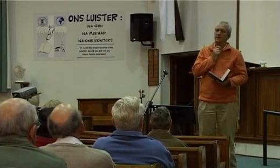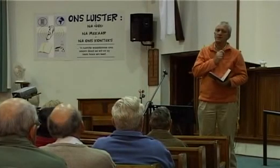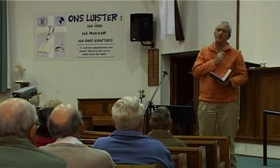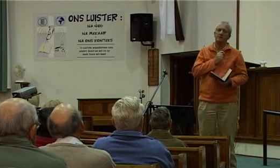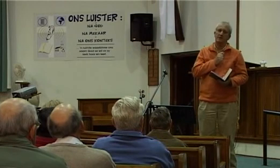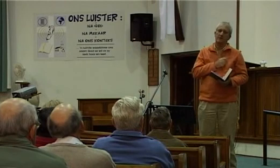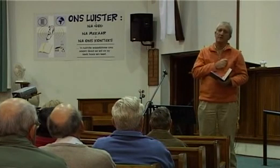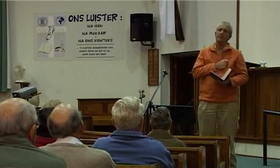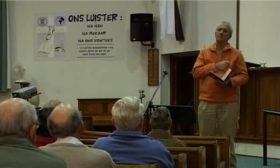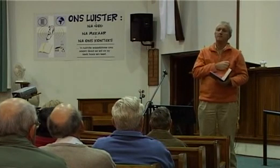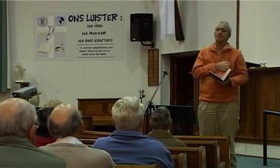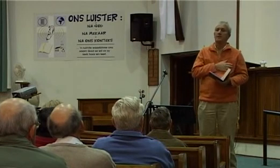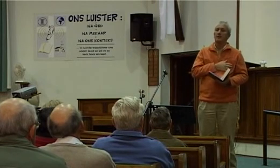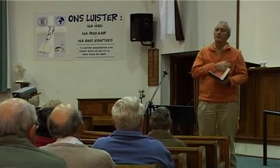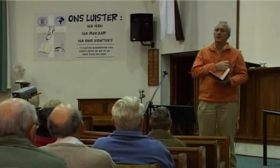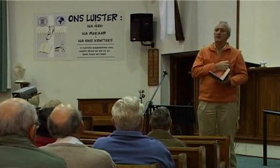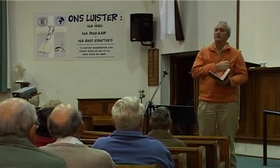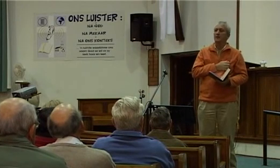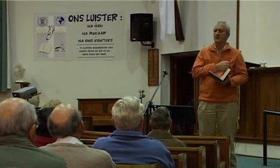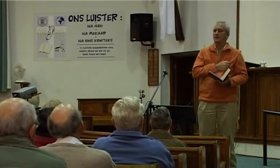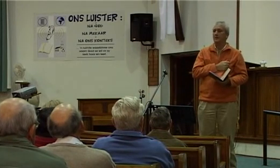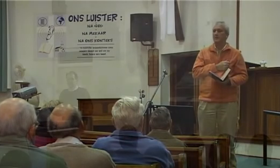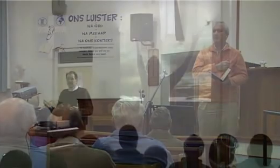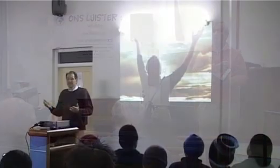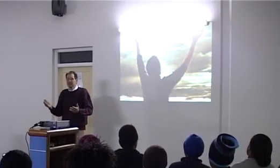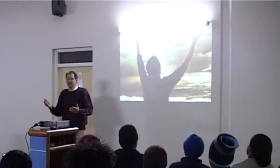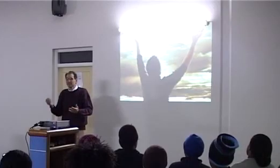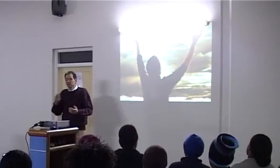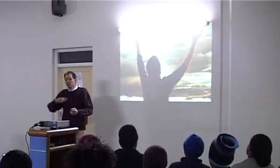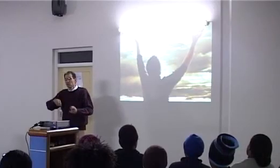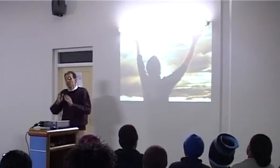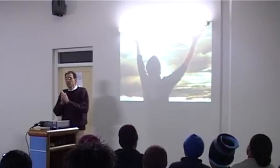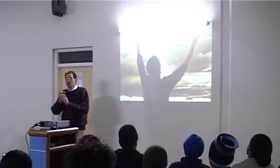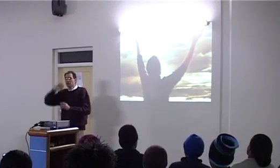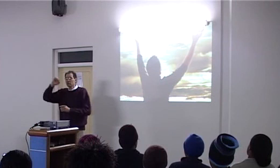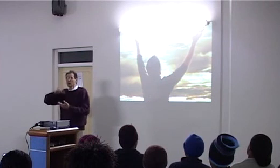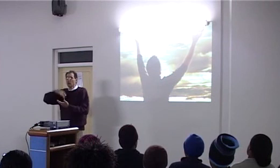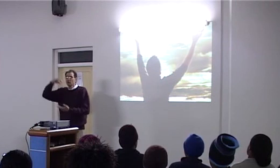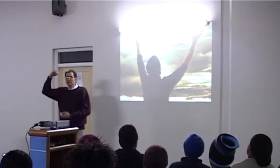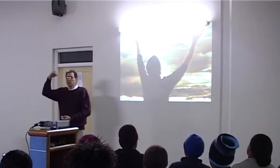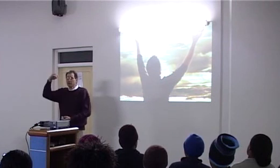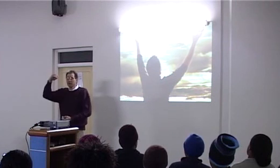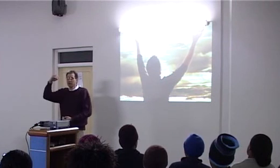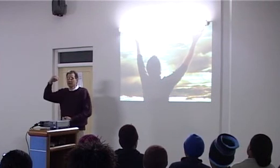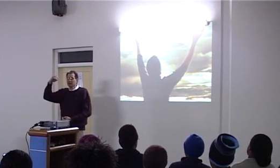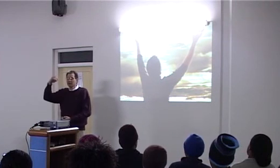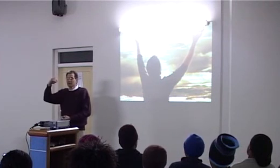deaf person to attend a hearing church service, as there is no way in which we can follow the